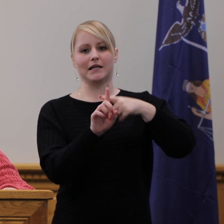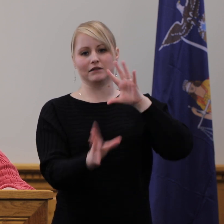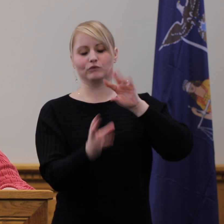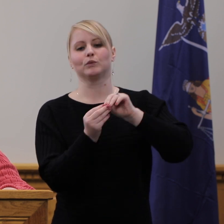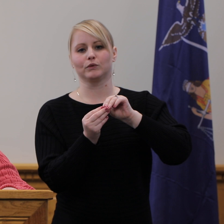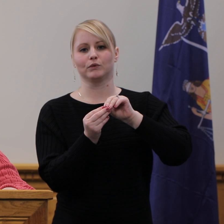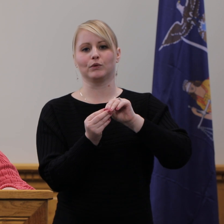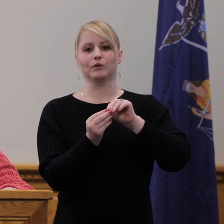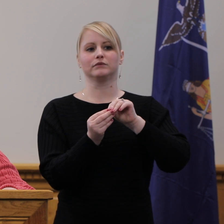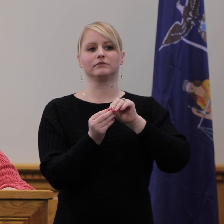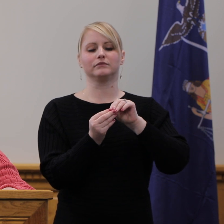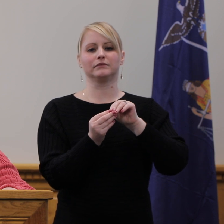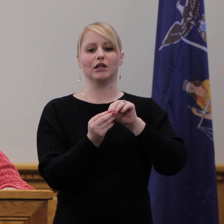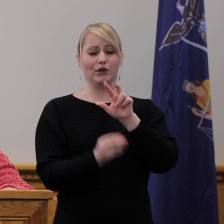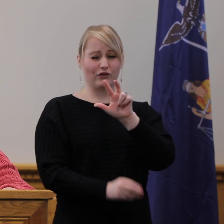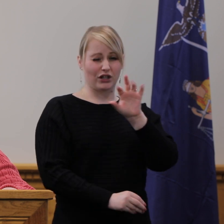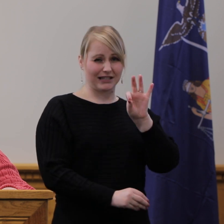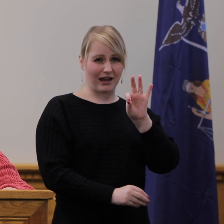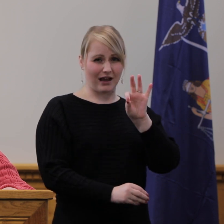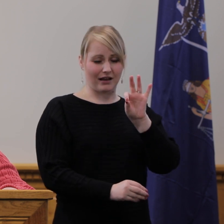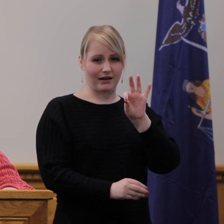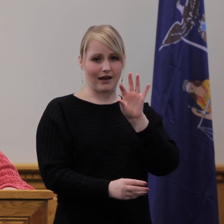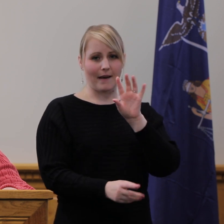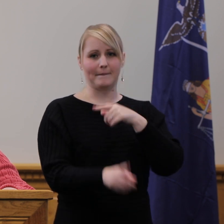39 active cases. We have